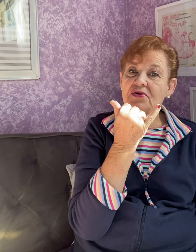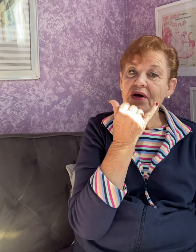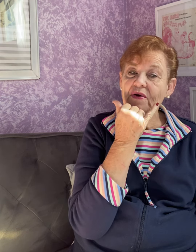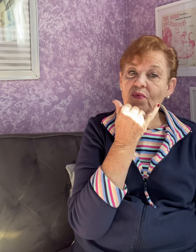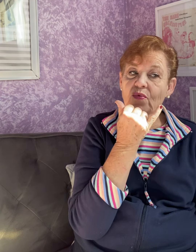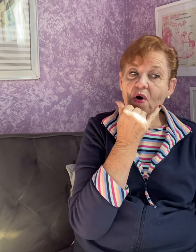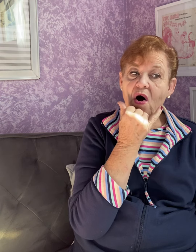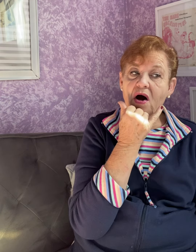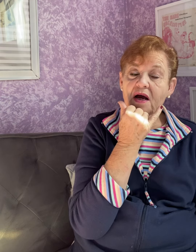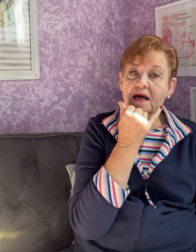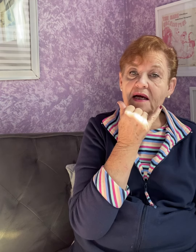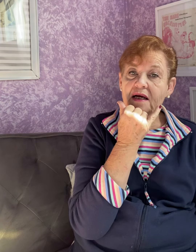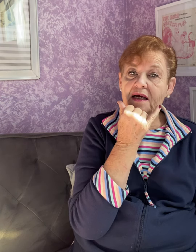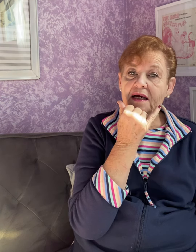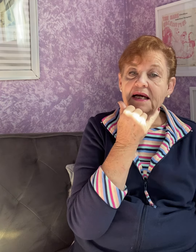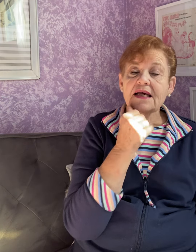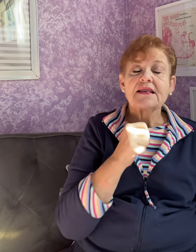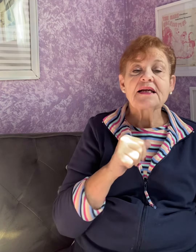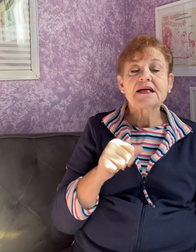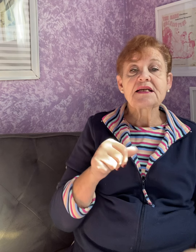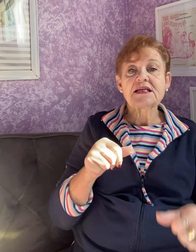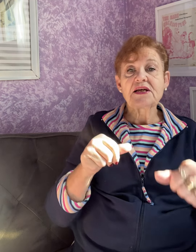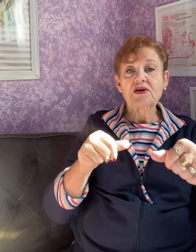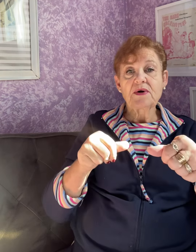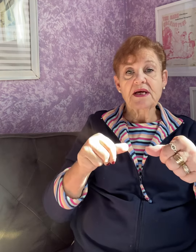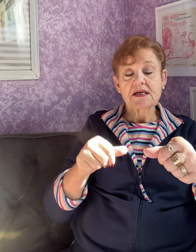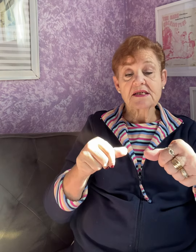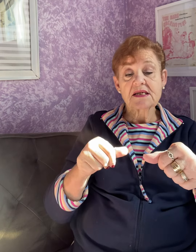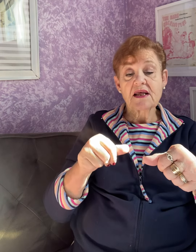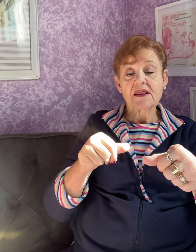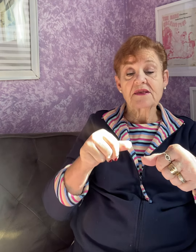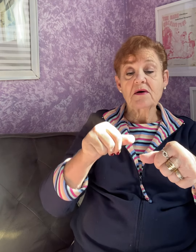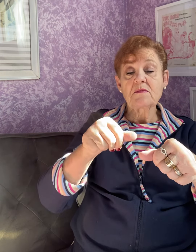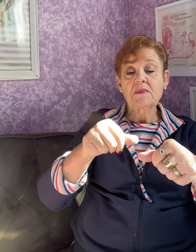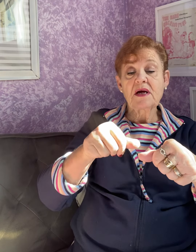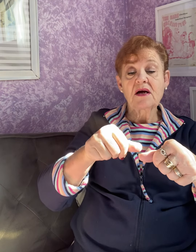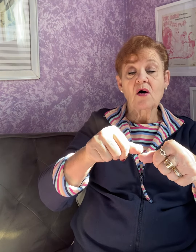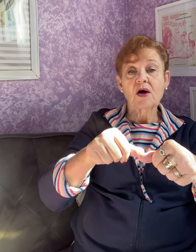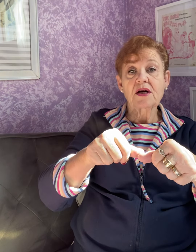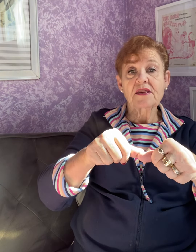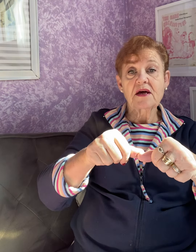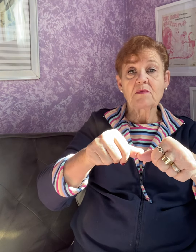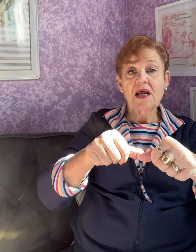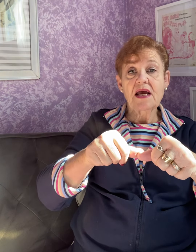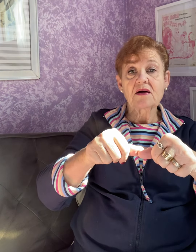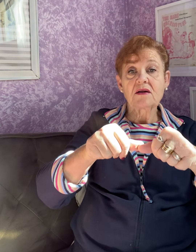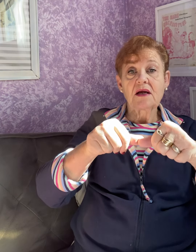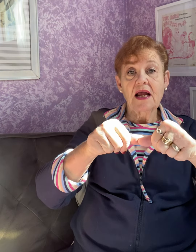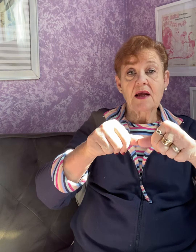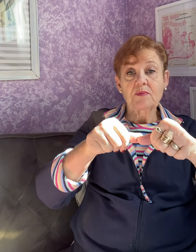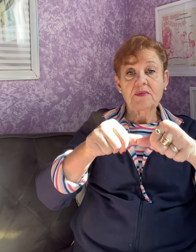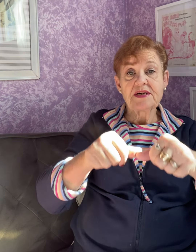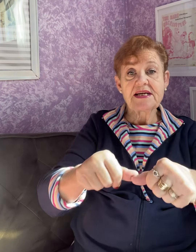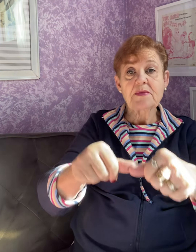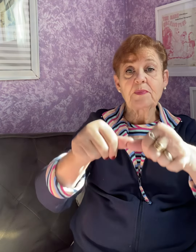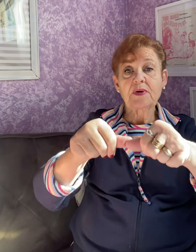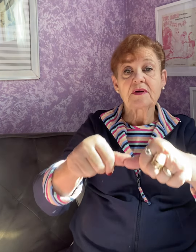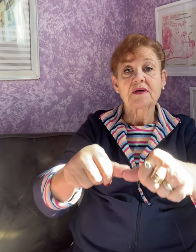understood. Wrong. Then continue is thumb on thumbnail and dip,